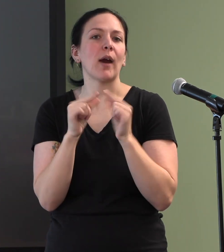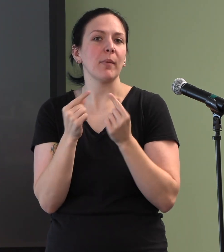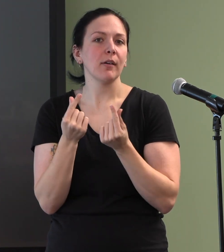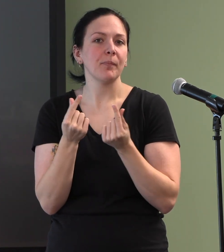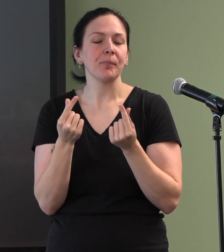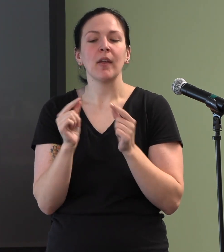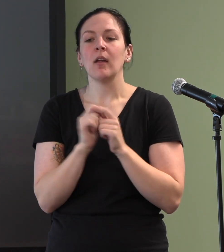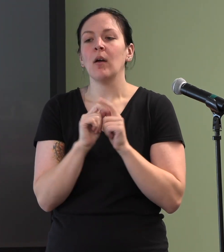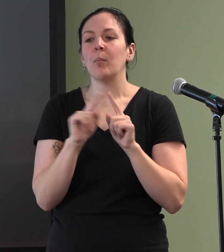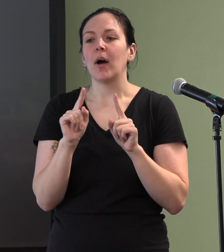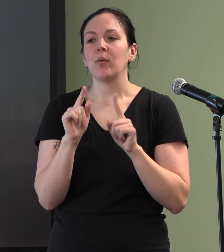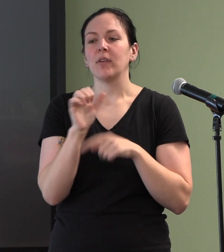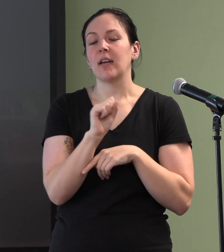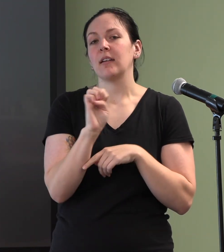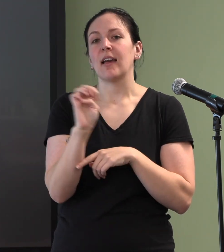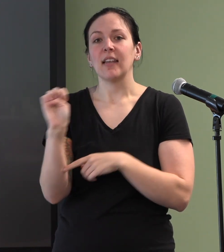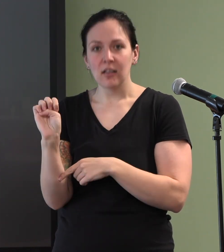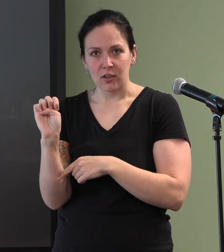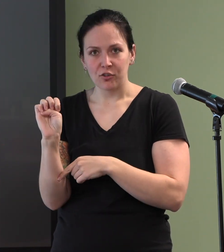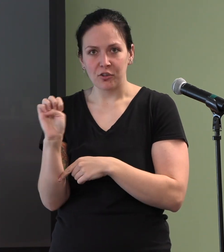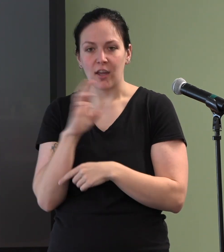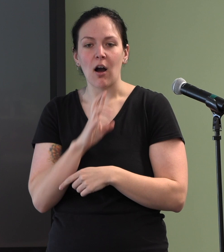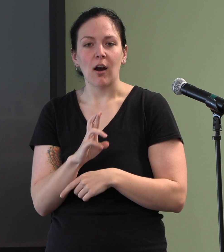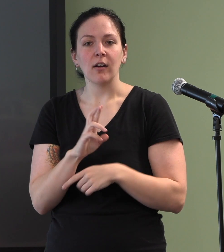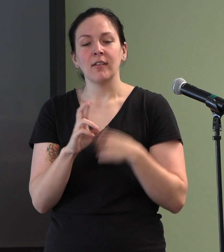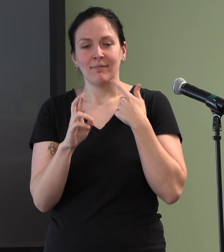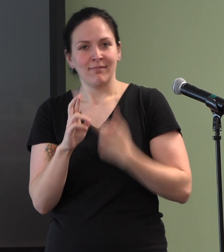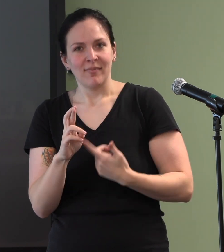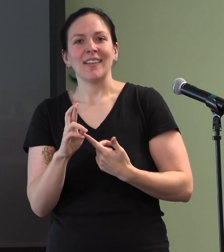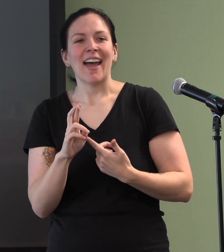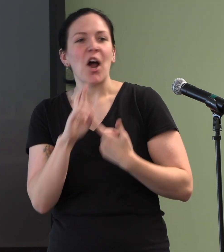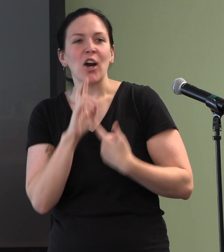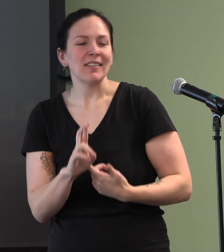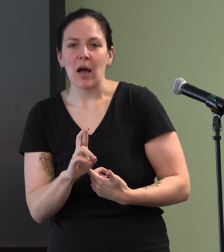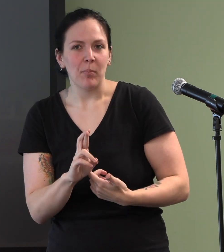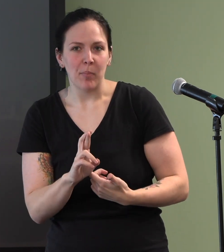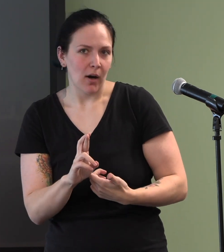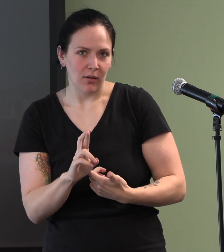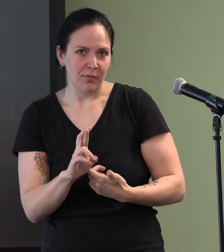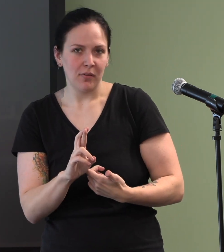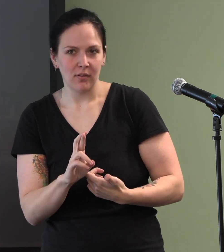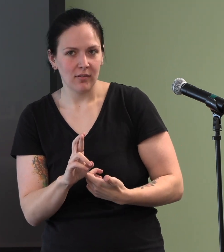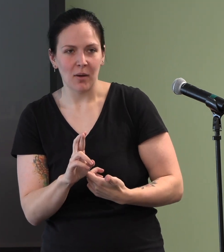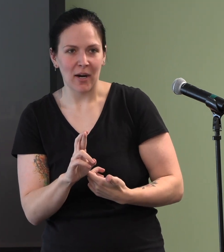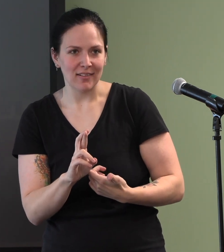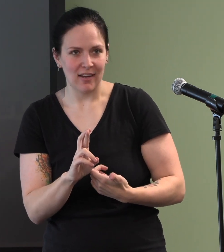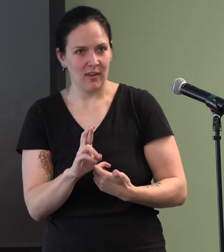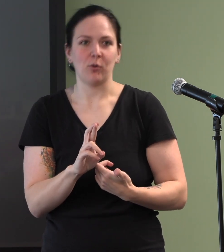grammar, but with signed exact English, they are like that. R is not part of American Sign Language, it's